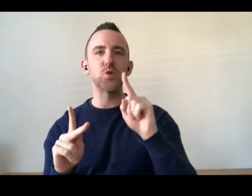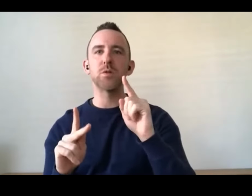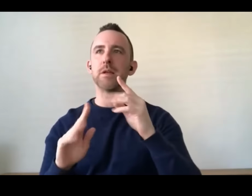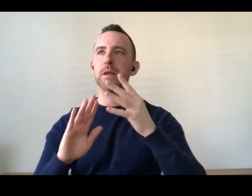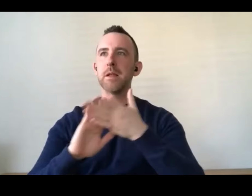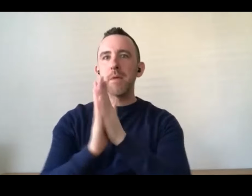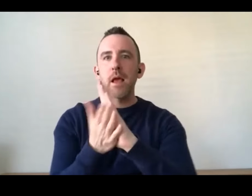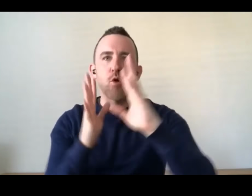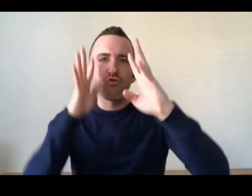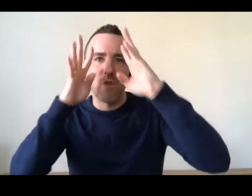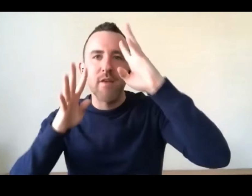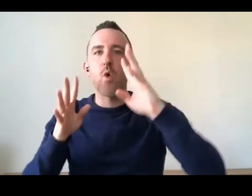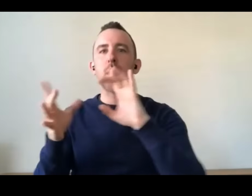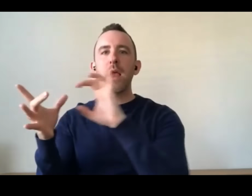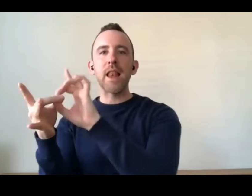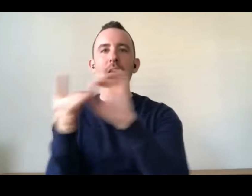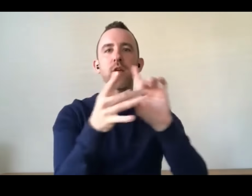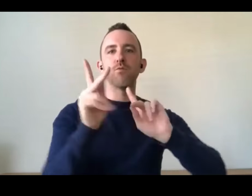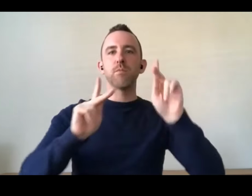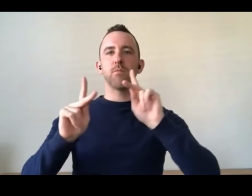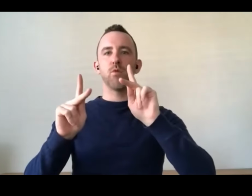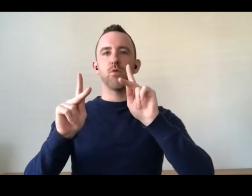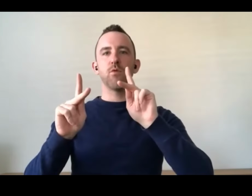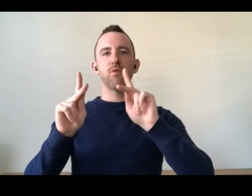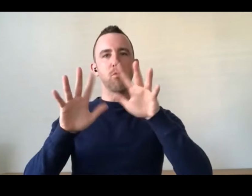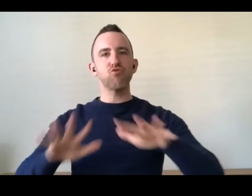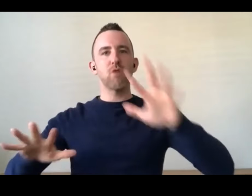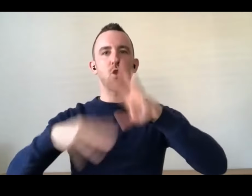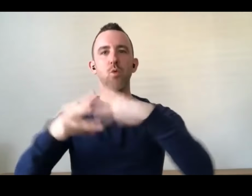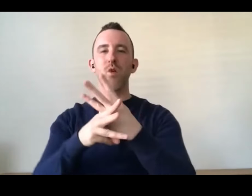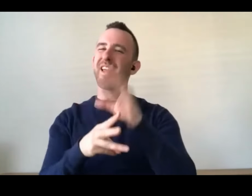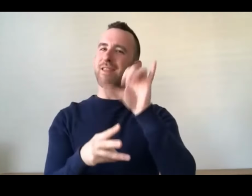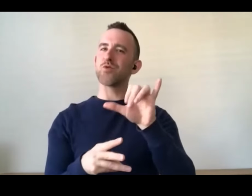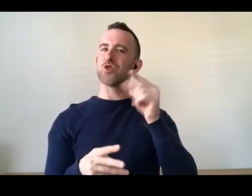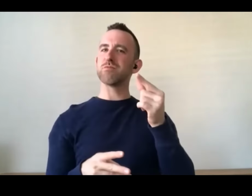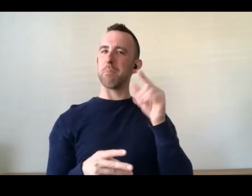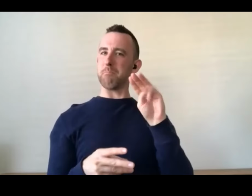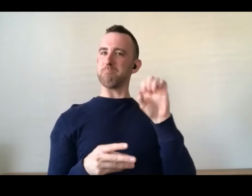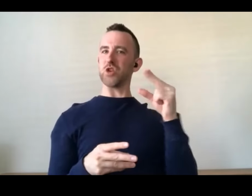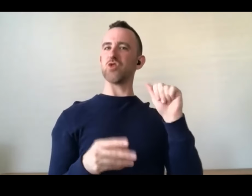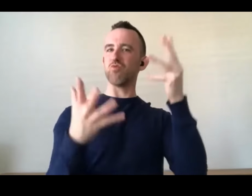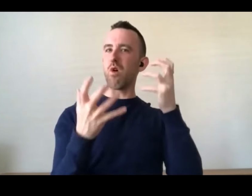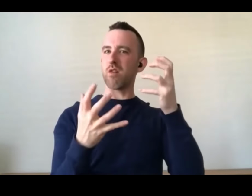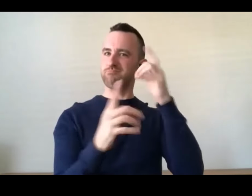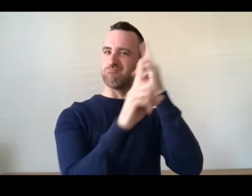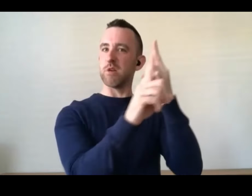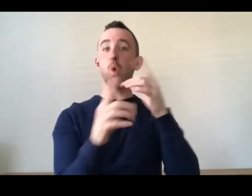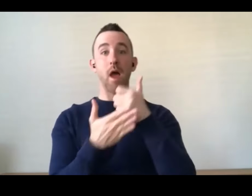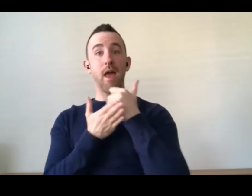creative, reconnect with people from around the world, which is a huge part of what Misha's wanted for this. And I help him with it. So I'm